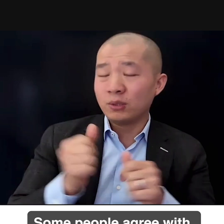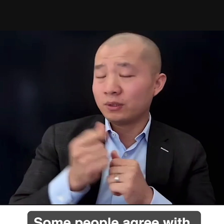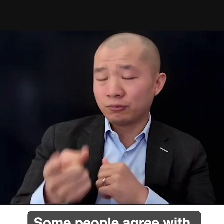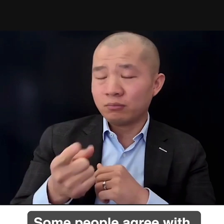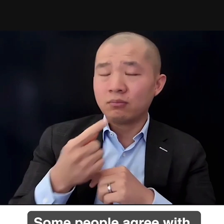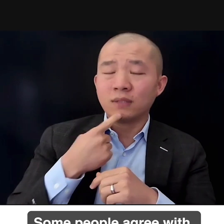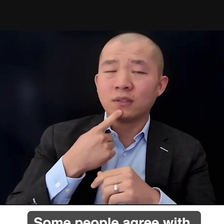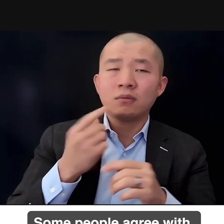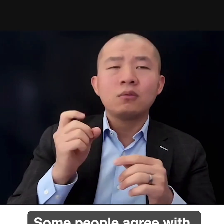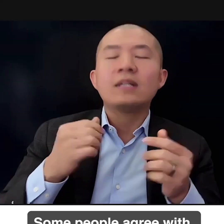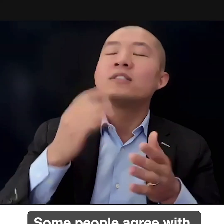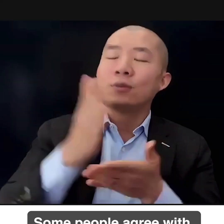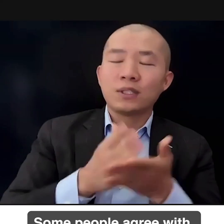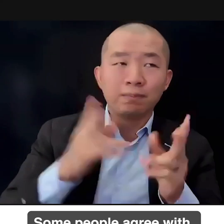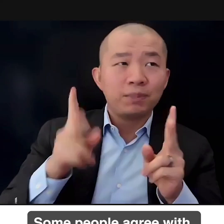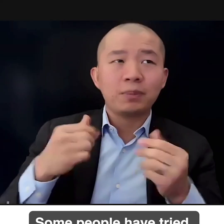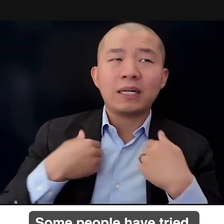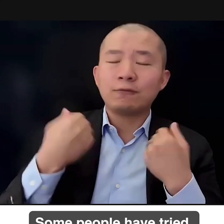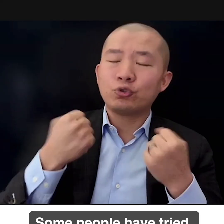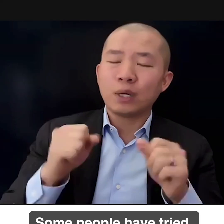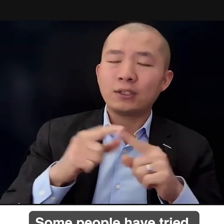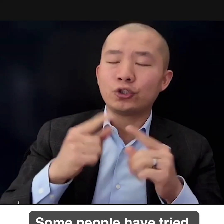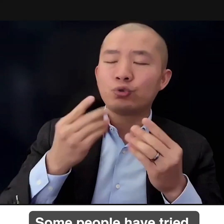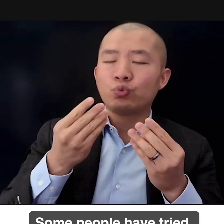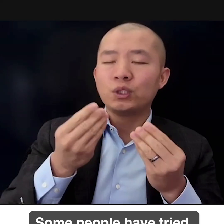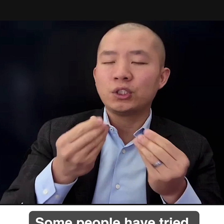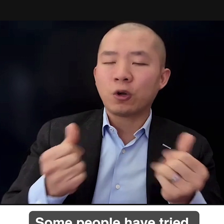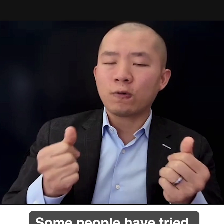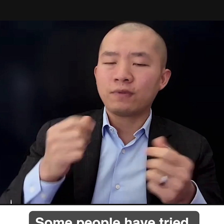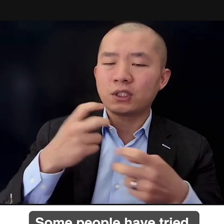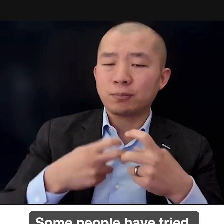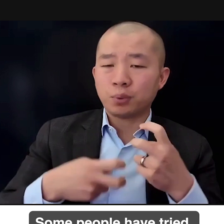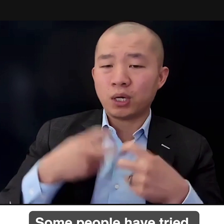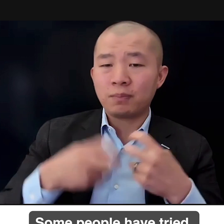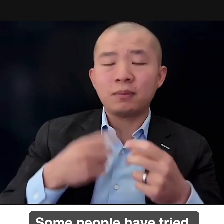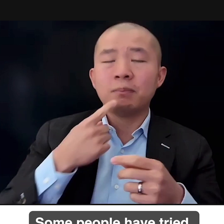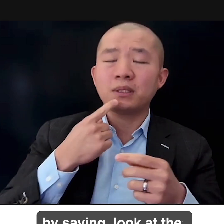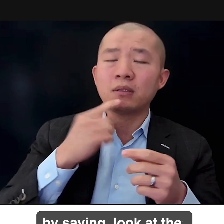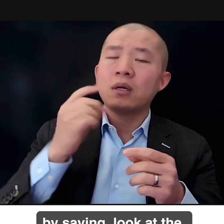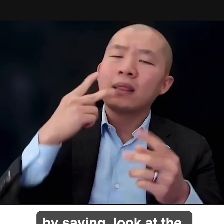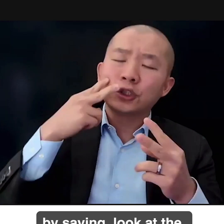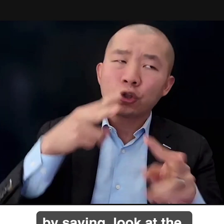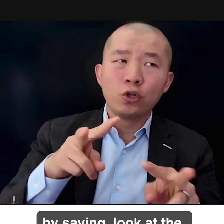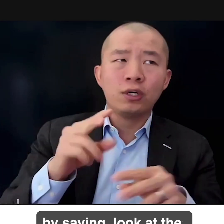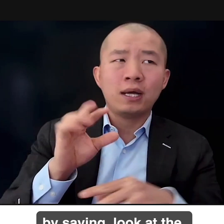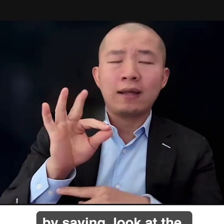with OCR's rulings. Some people have tried to resolve this problem by saying, look at the